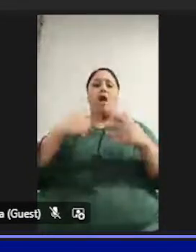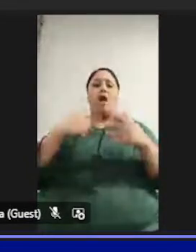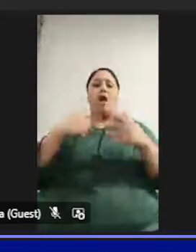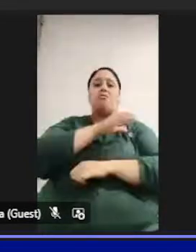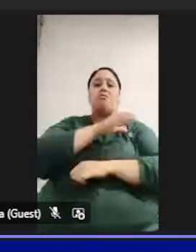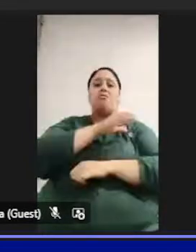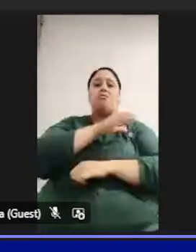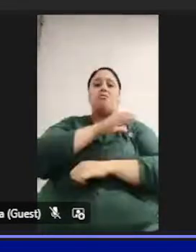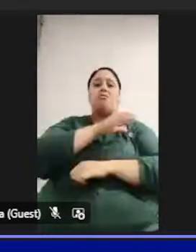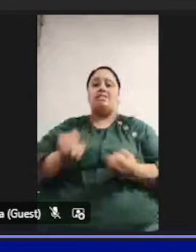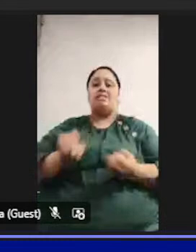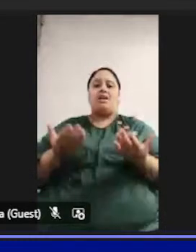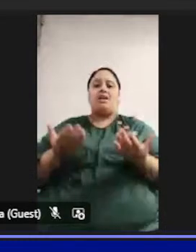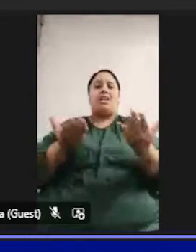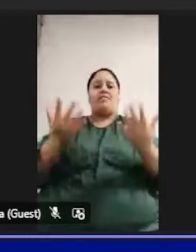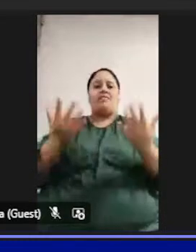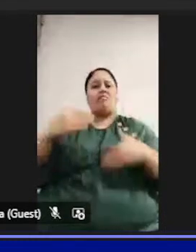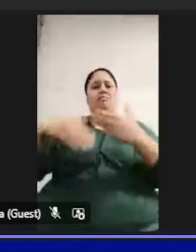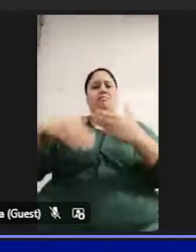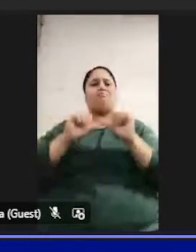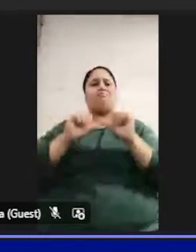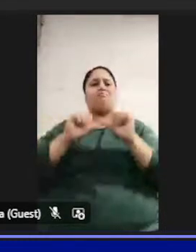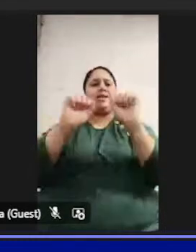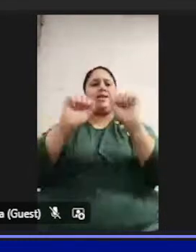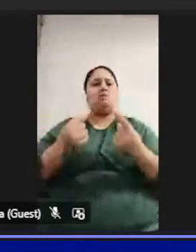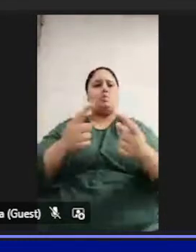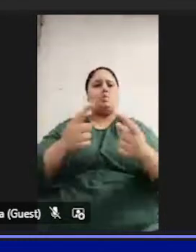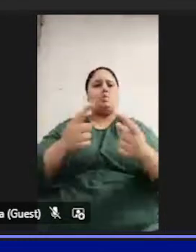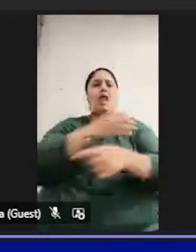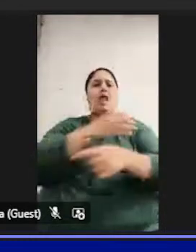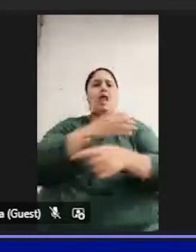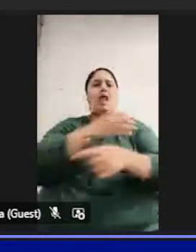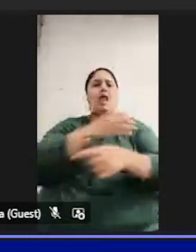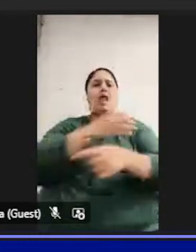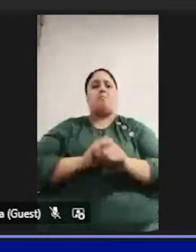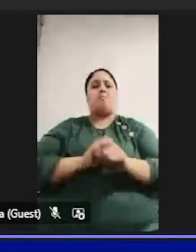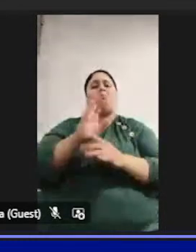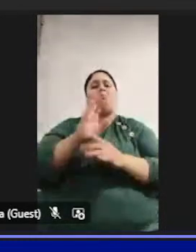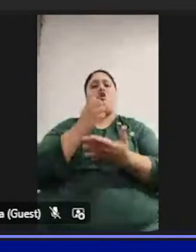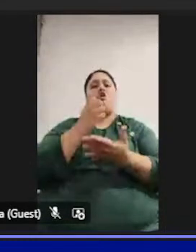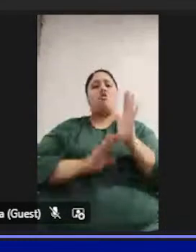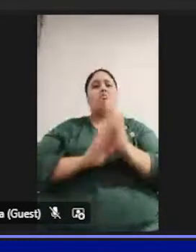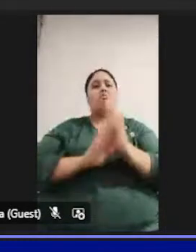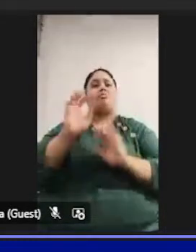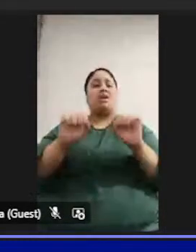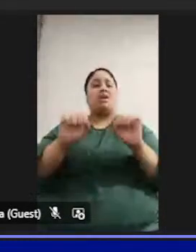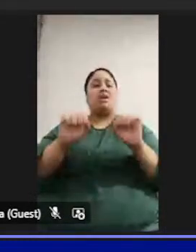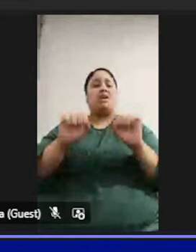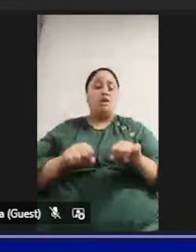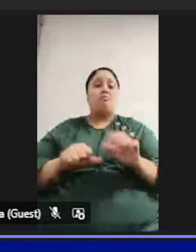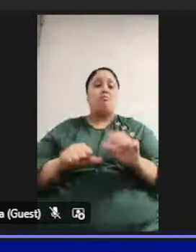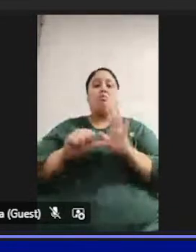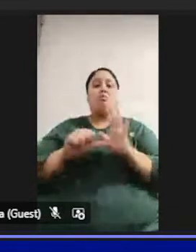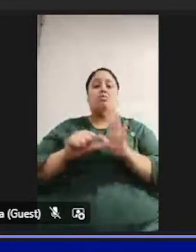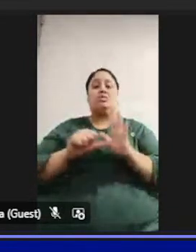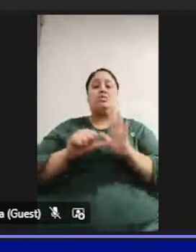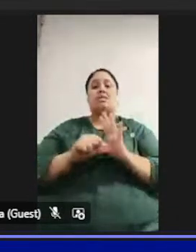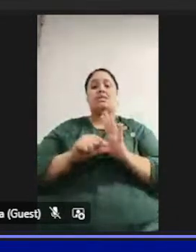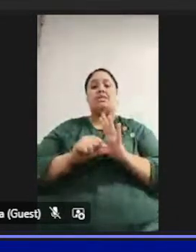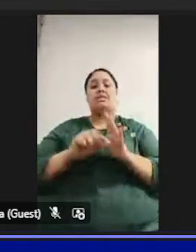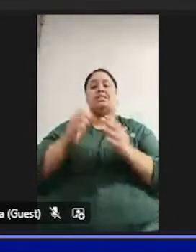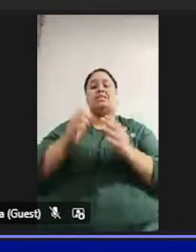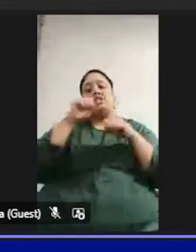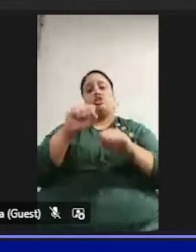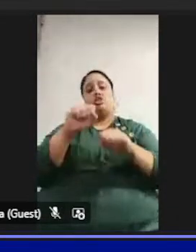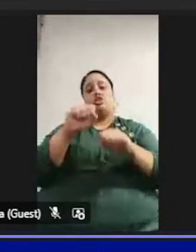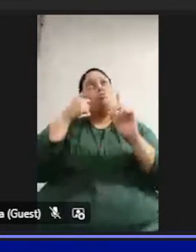citizens, and still enable the economy to grow. So the key strategic objectives of the program